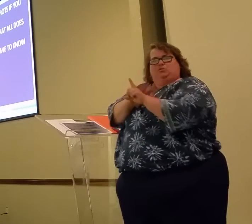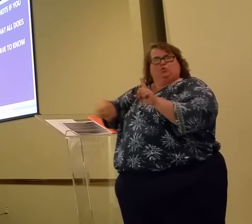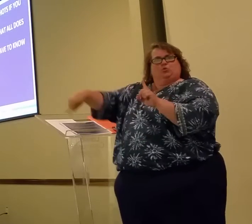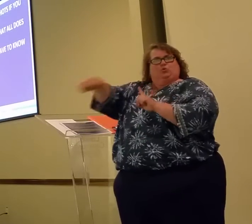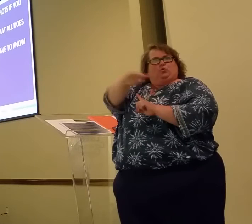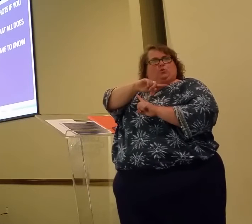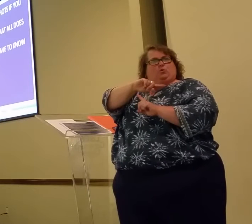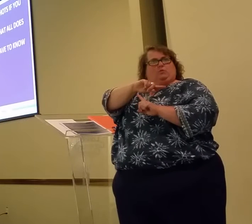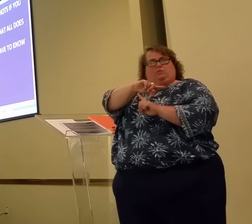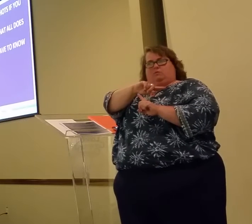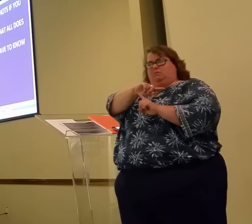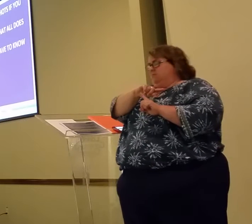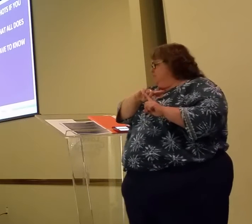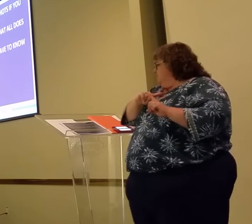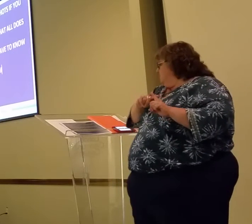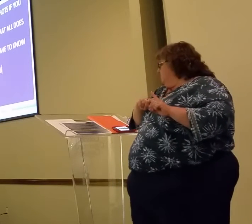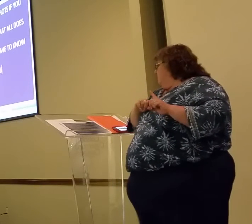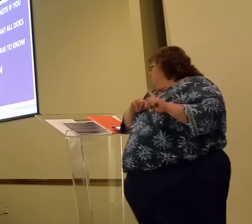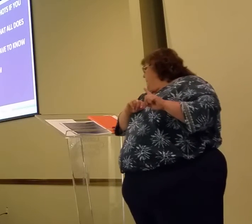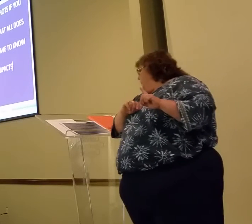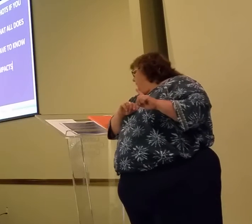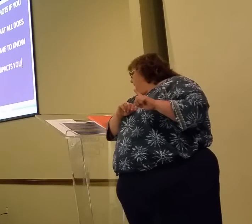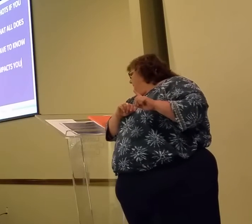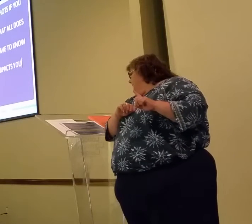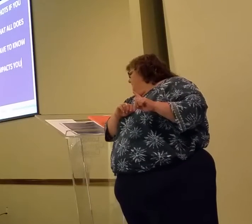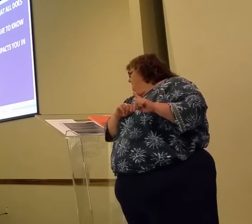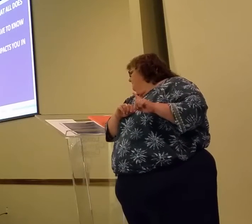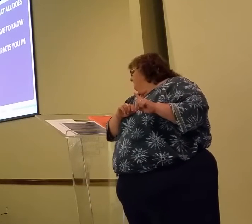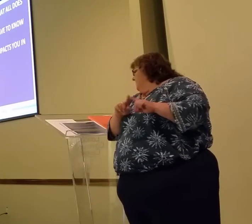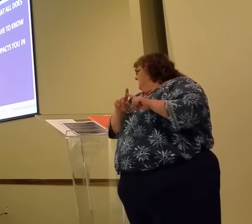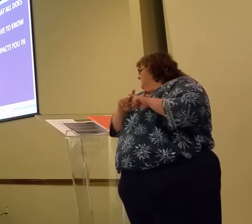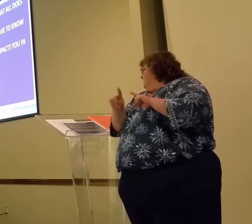So, because that impacts you in the deaf community.